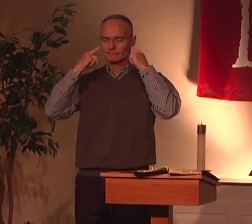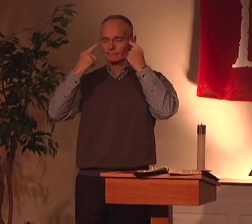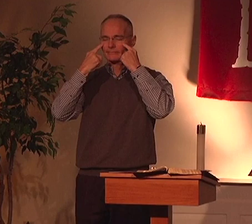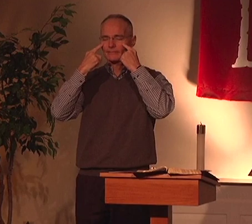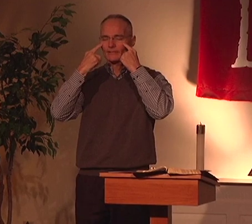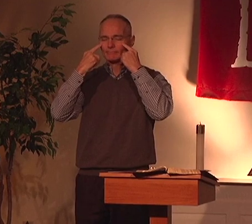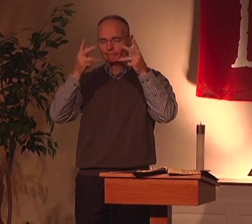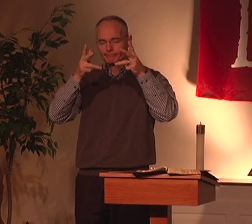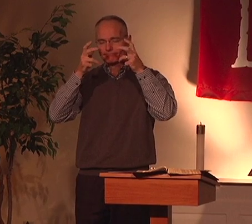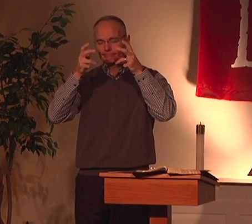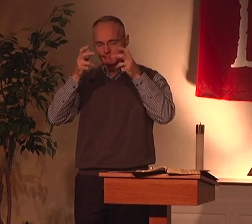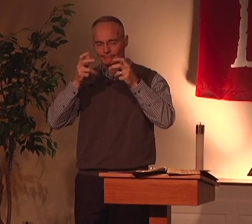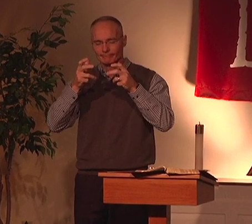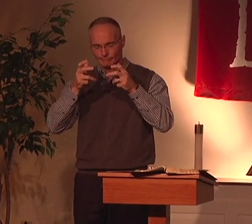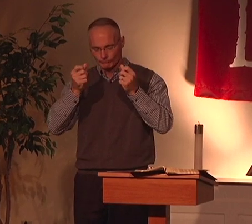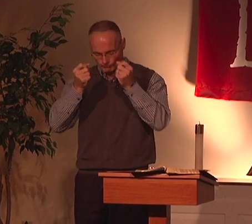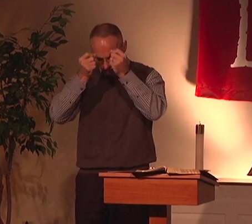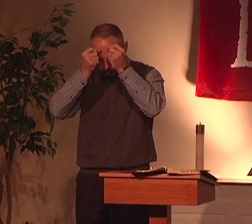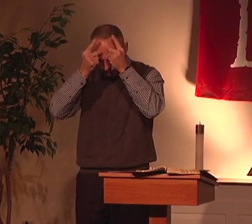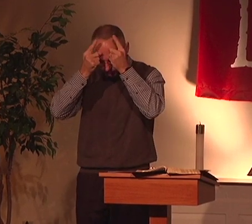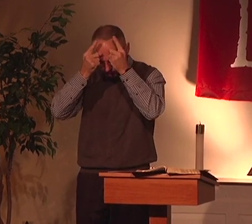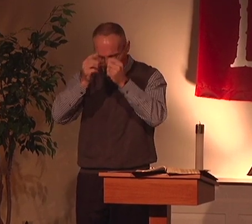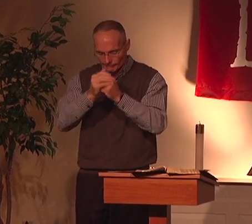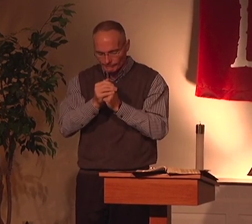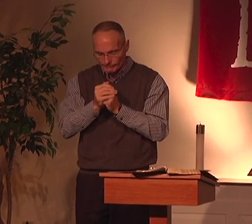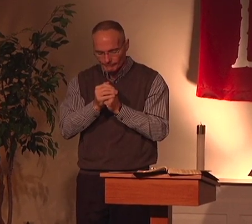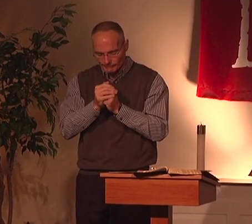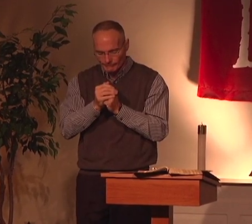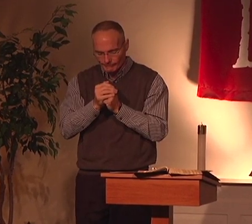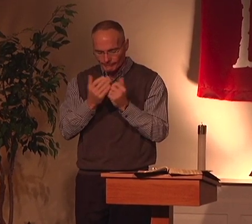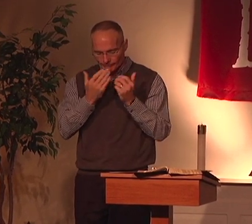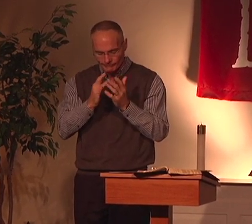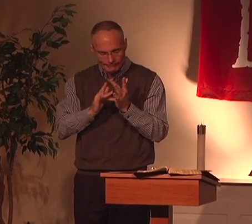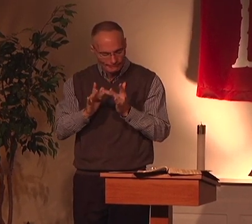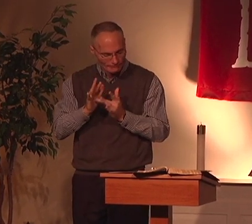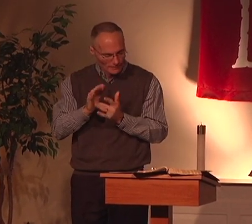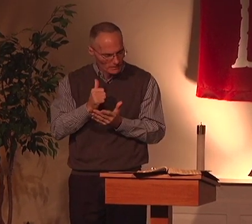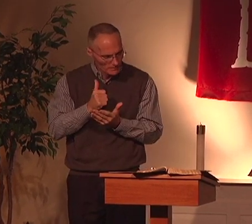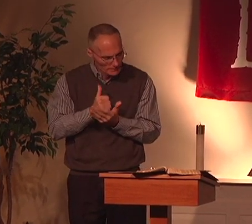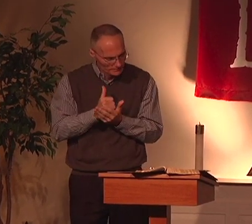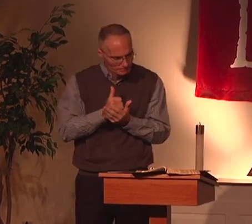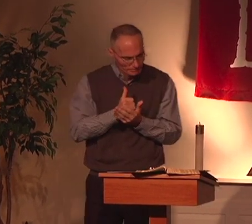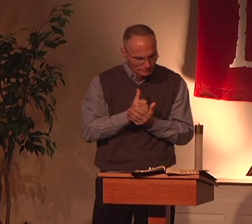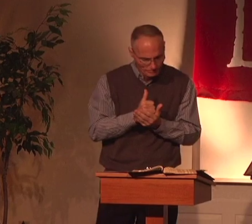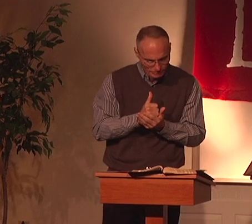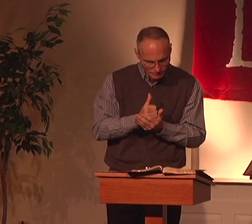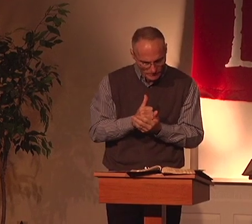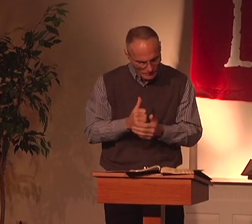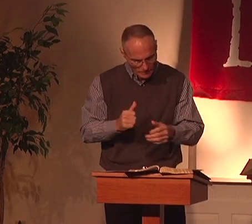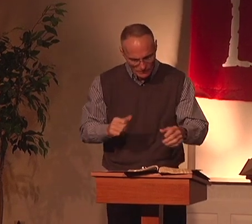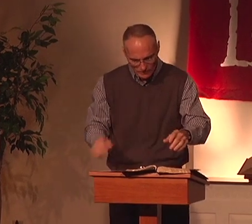Give their ears and their eyes The ability to understand And we pray this in Jesus name Amen